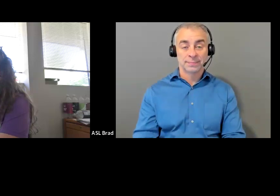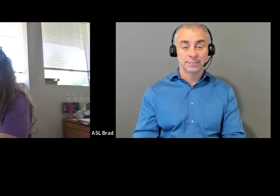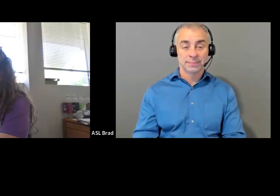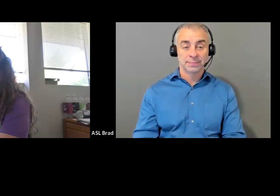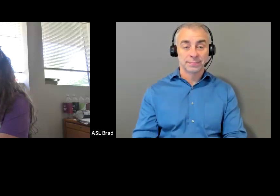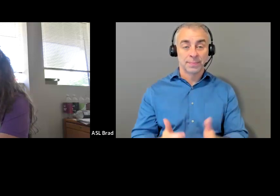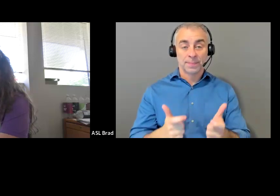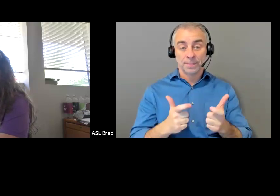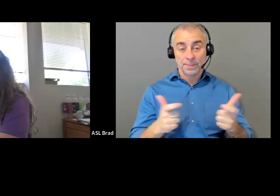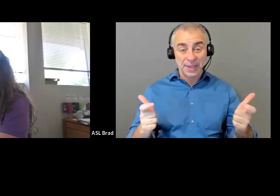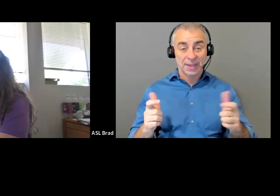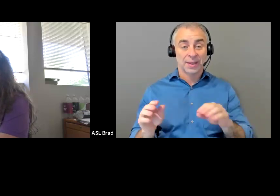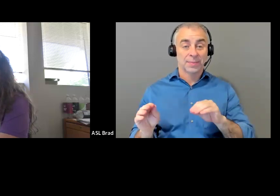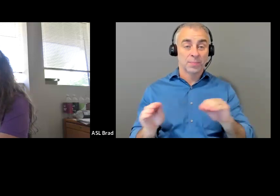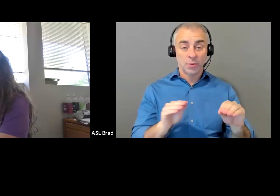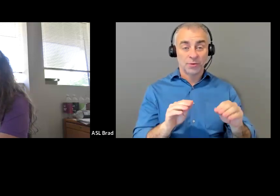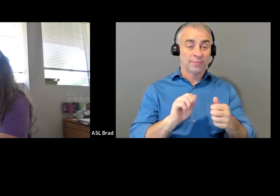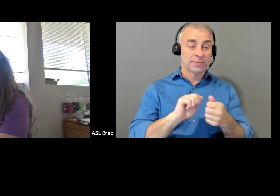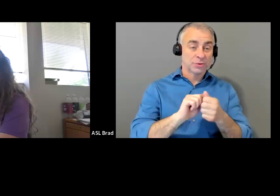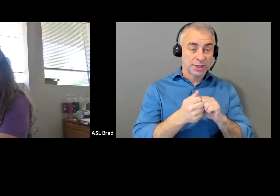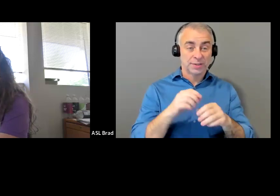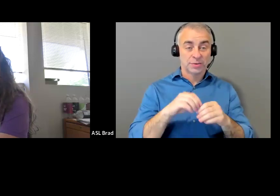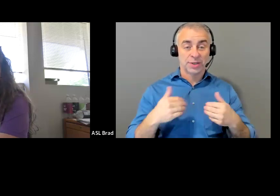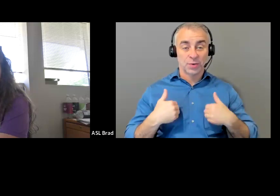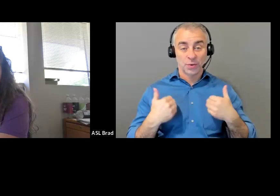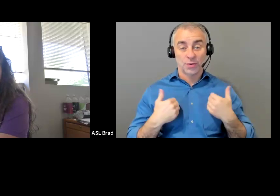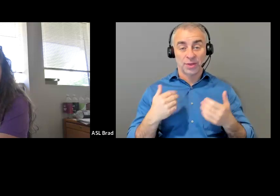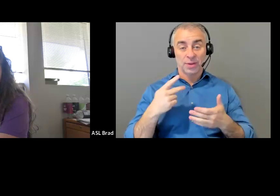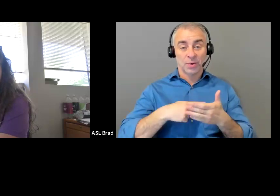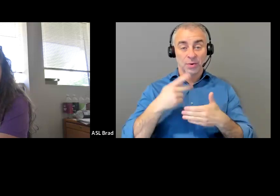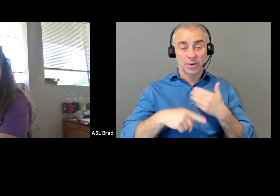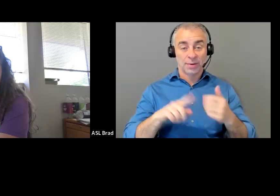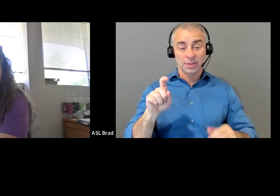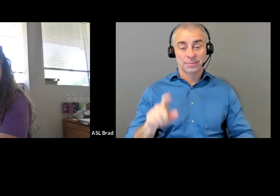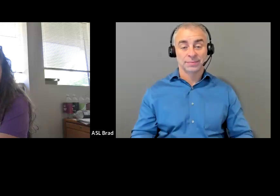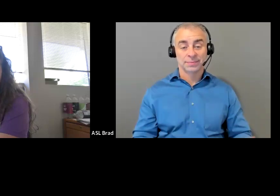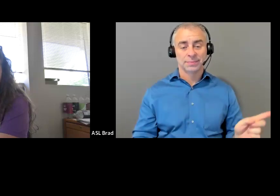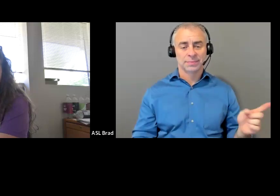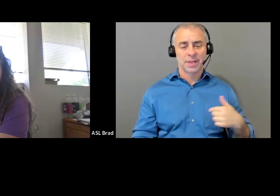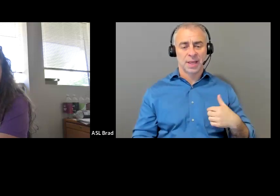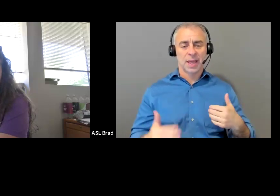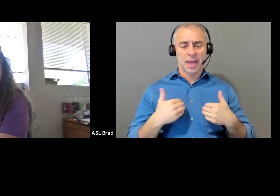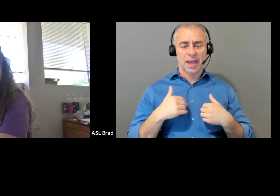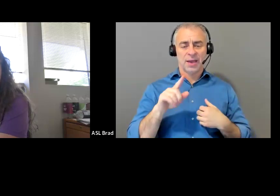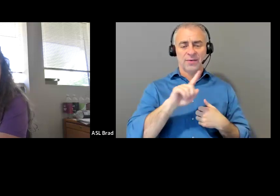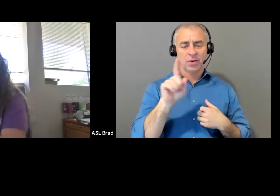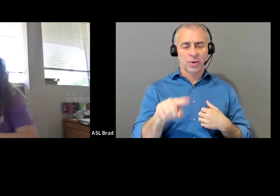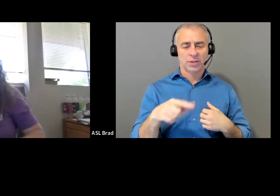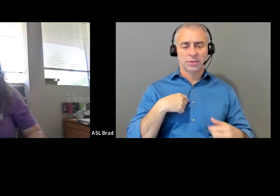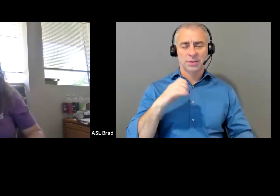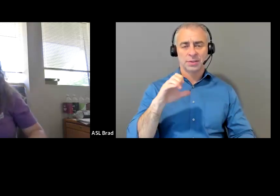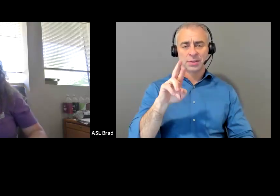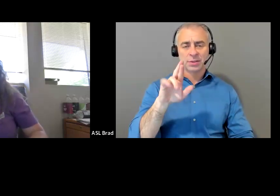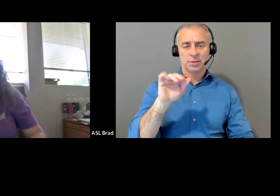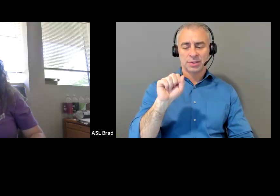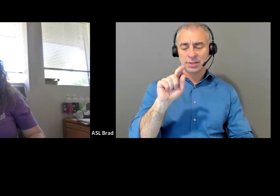big movements in youth programs? I do have a question. This is Crystal from Illinois, Ainsdale